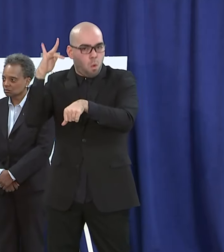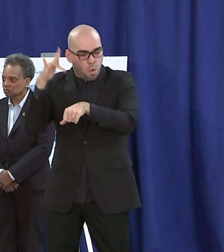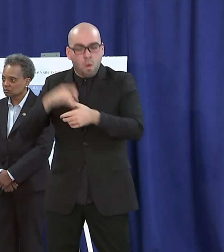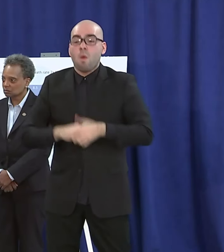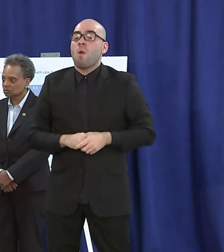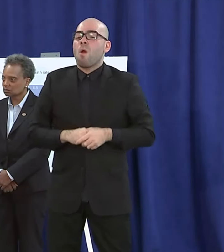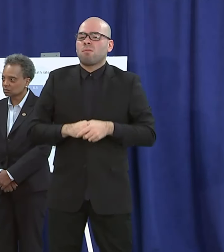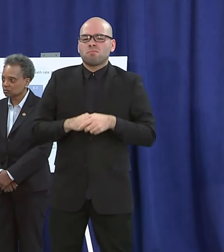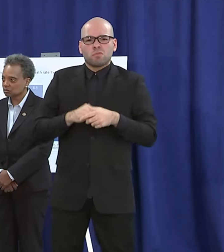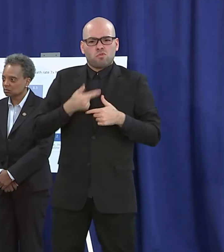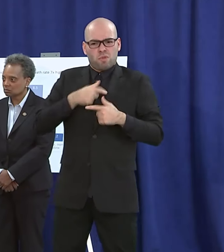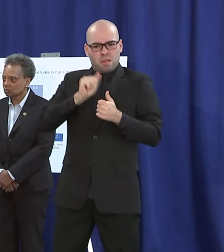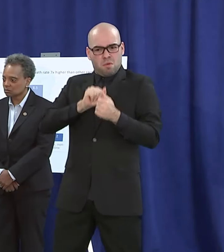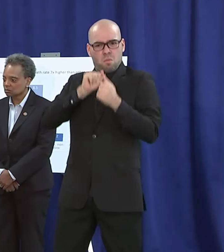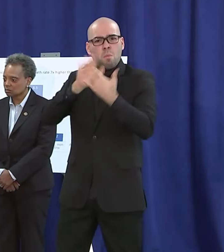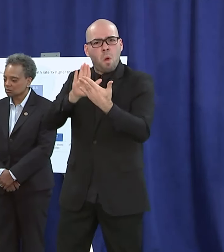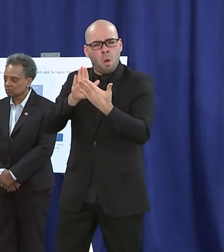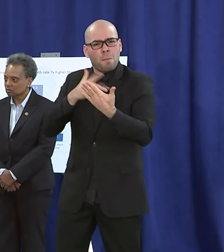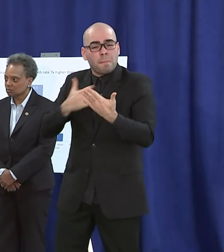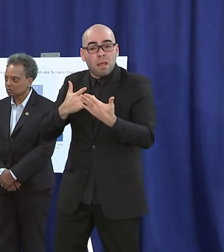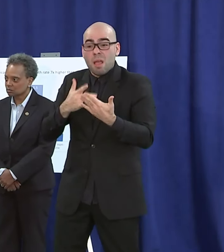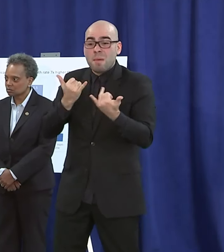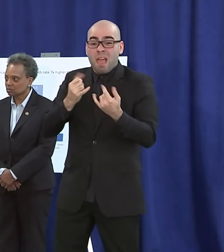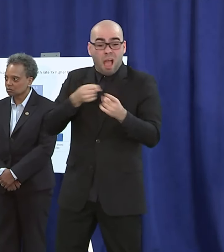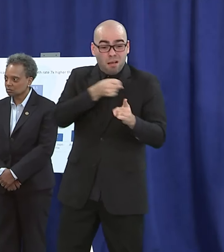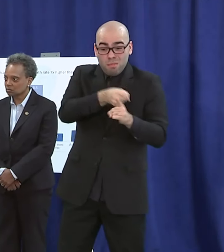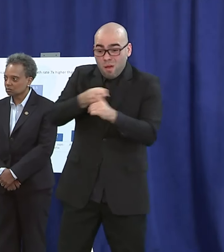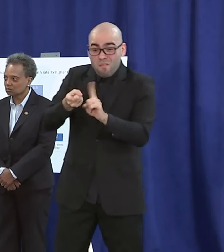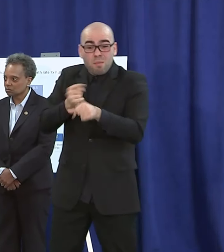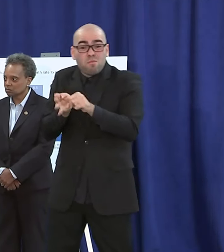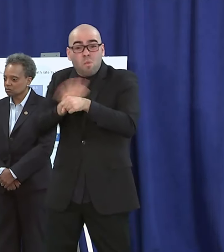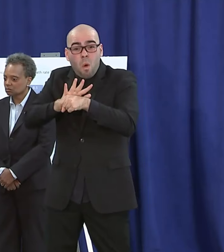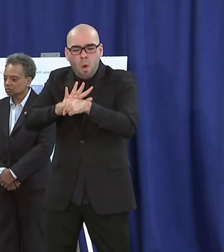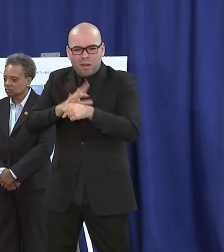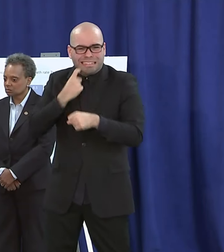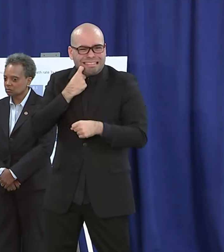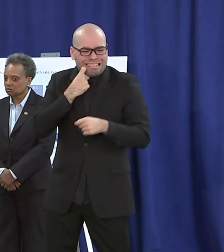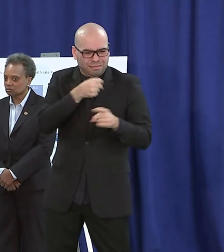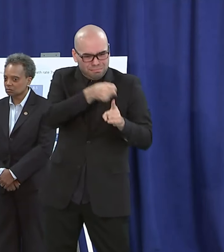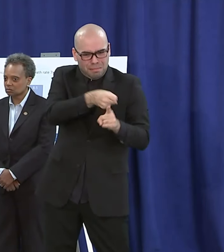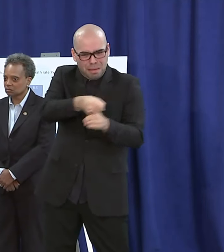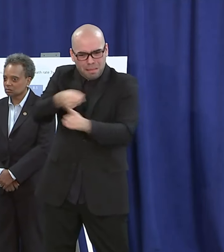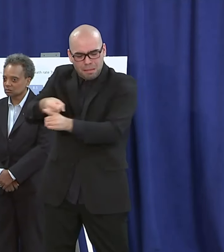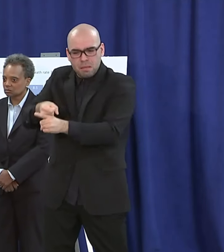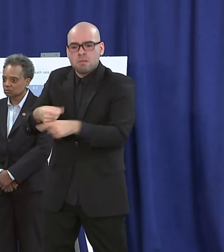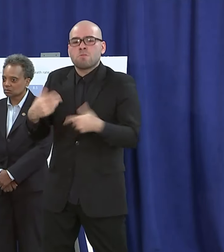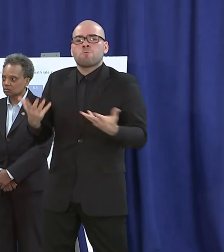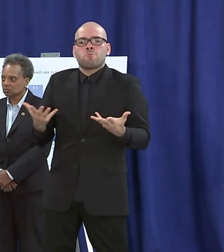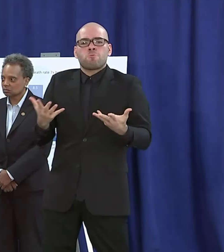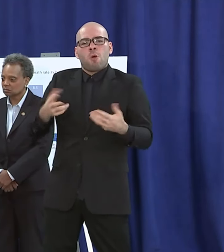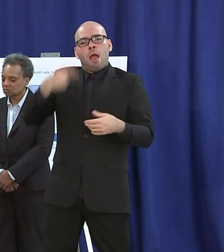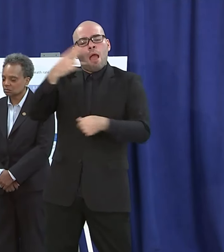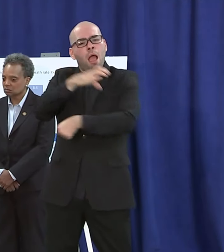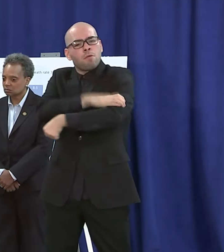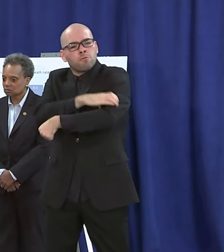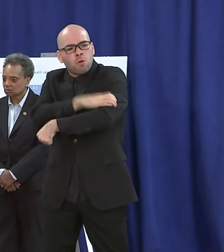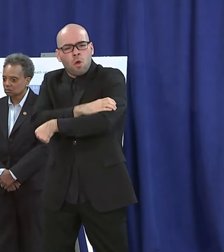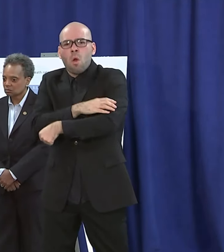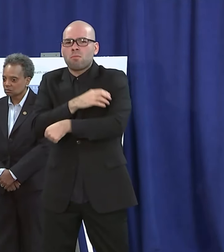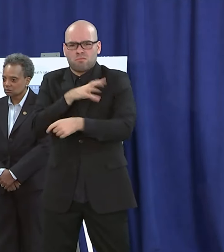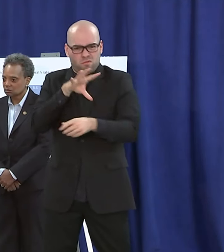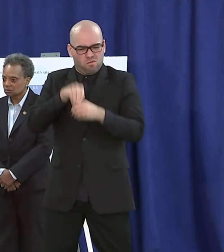hardly hit due to COVID deaths in recent weeks. High blood pressure is one of the risk factors